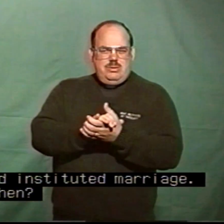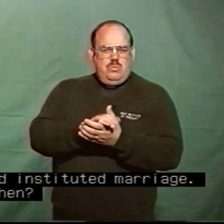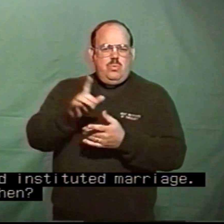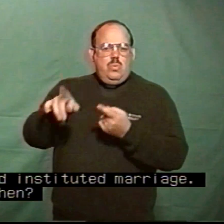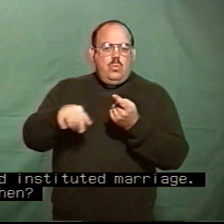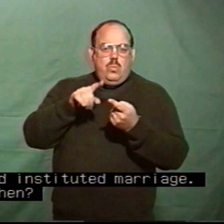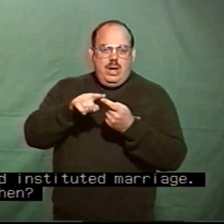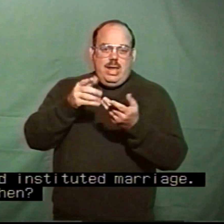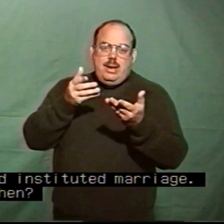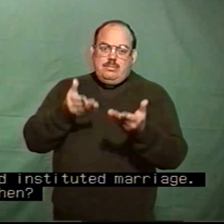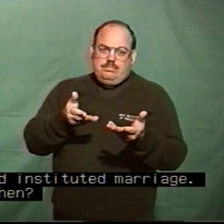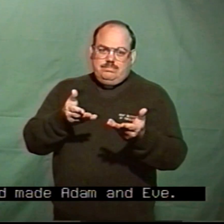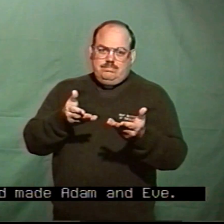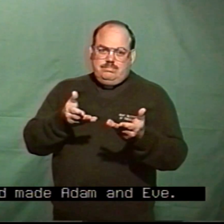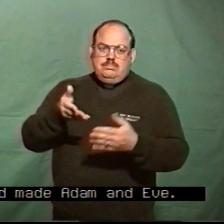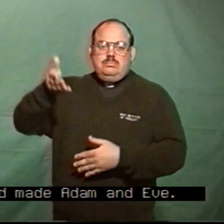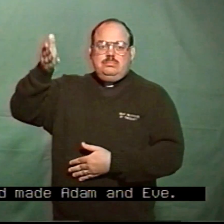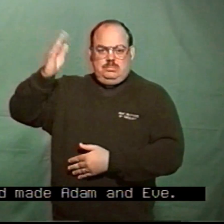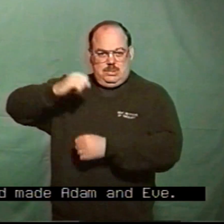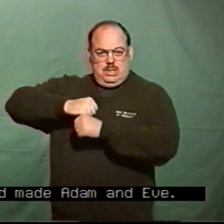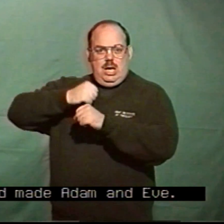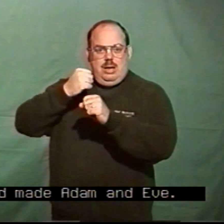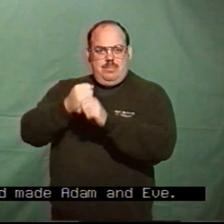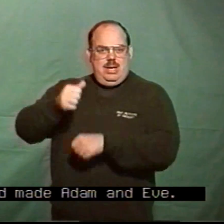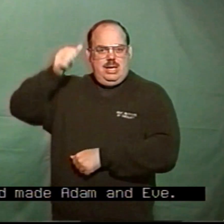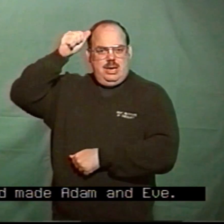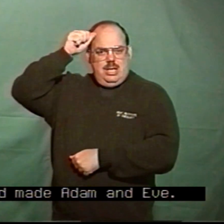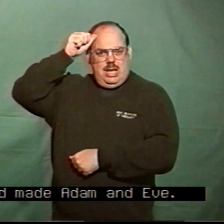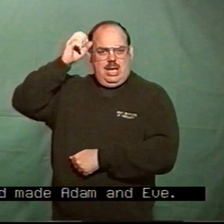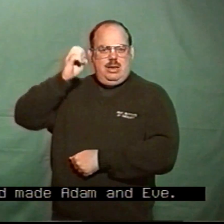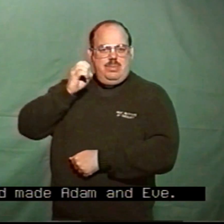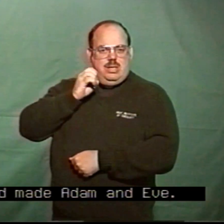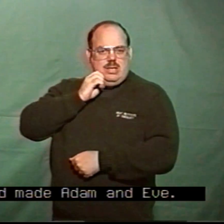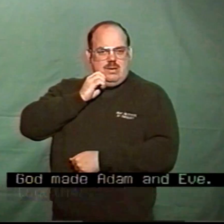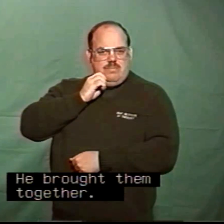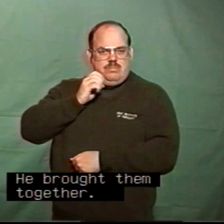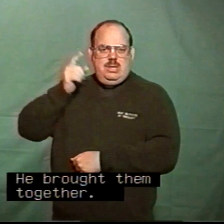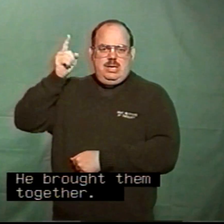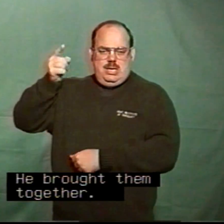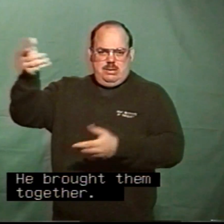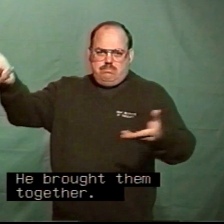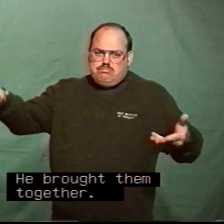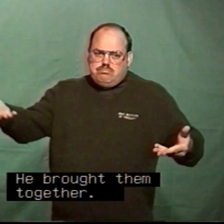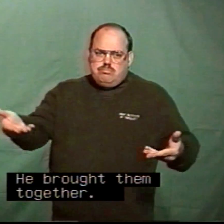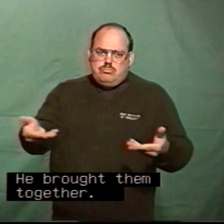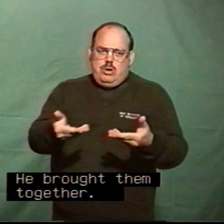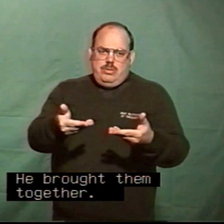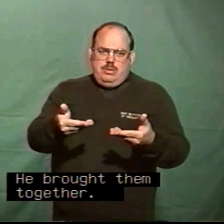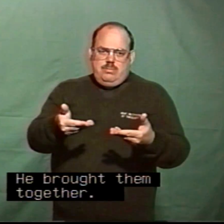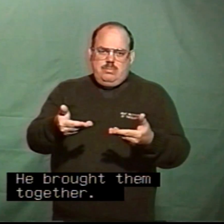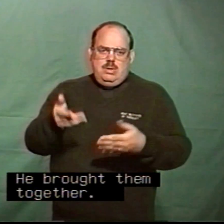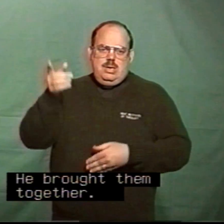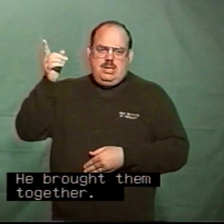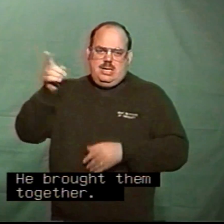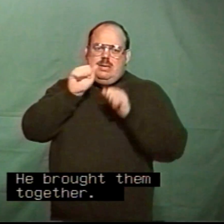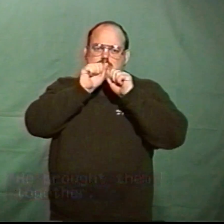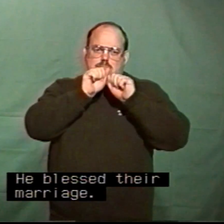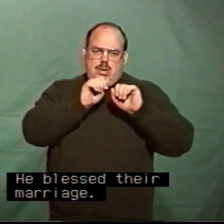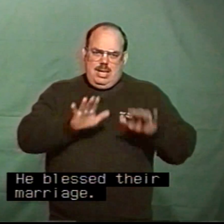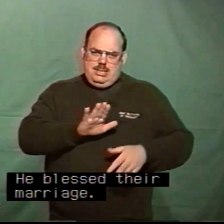God instituted marriages when God made Adam and Eve. He brought them together.